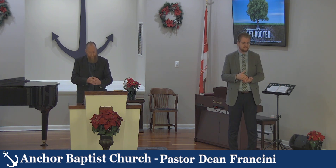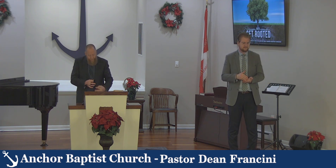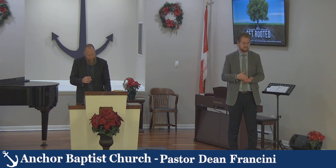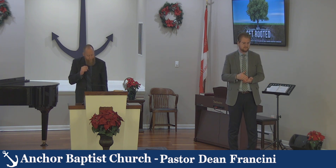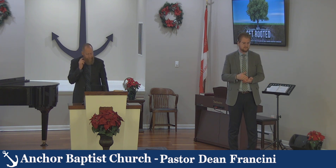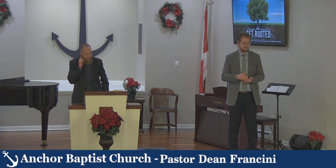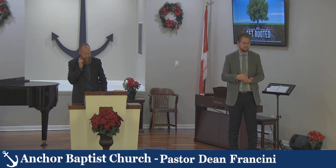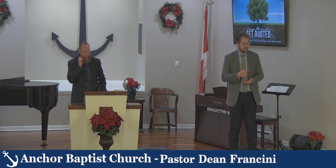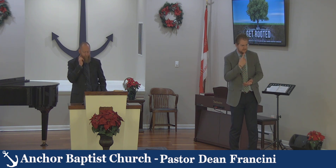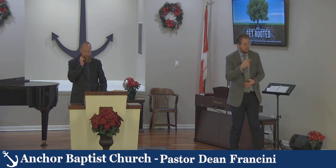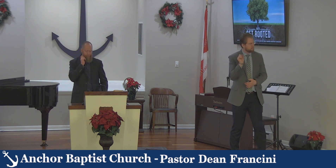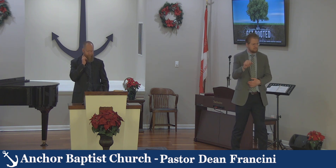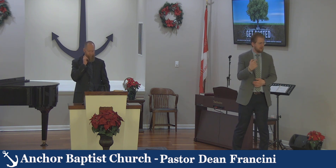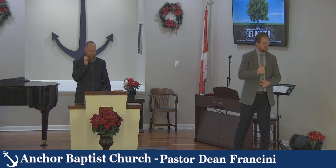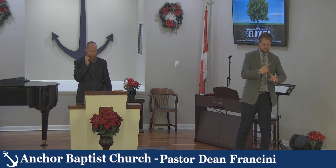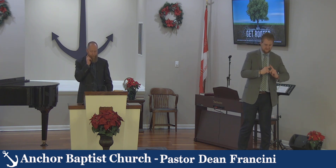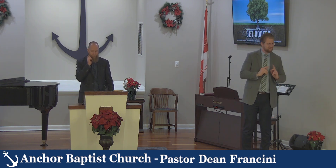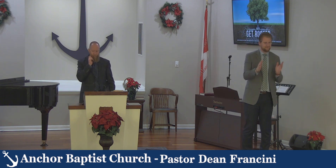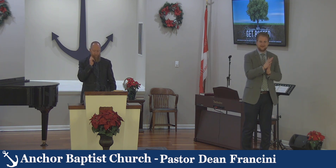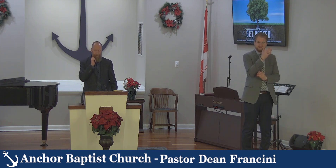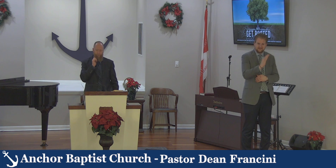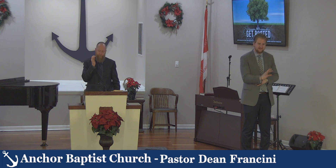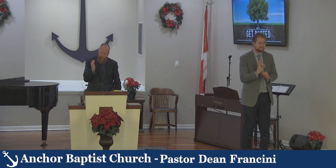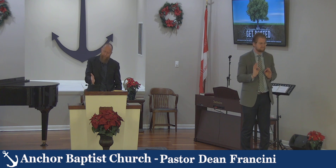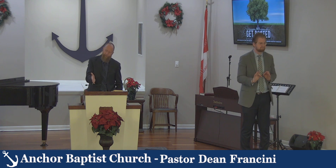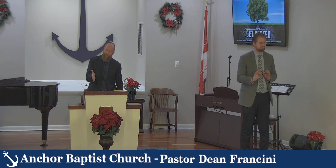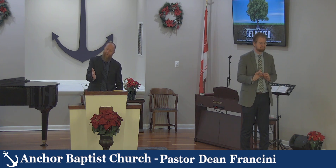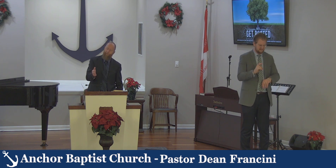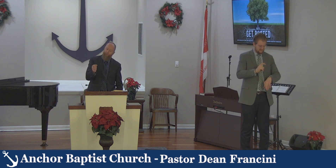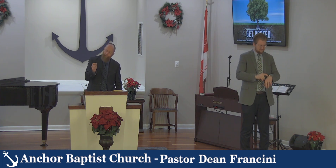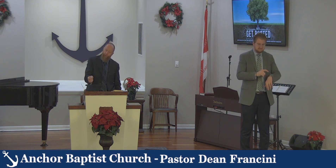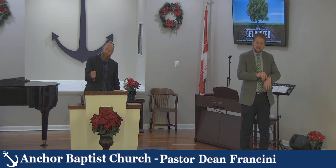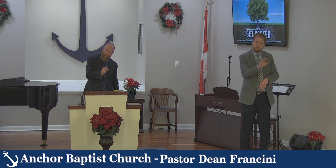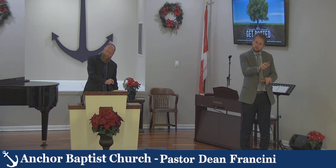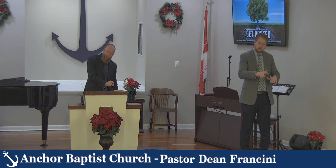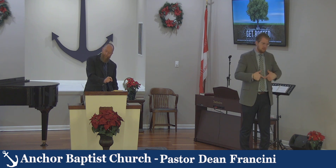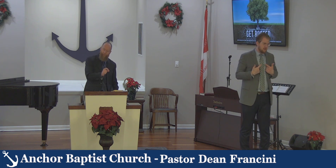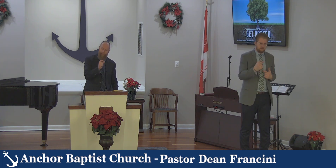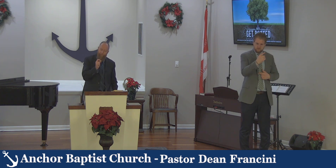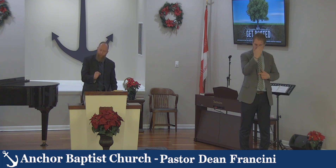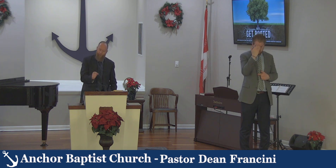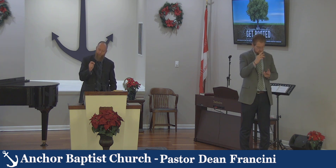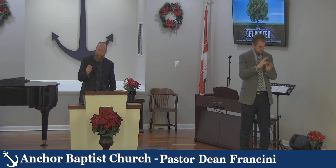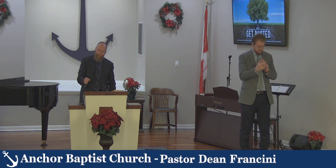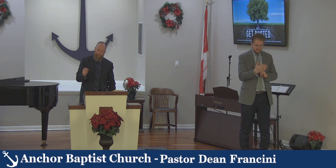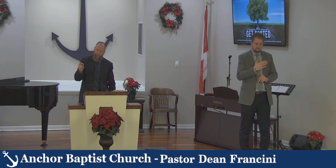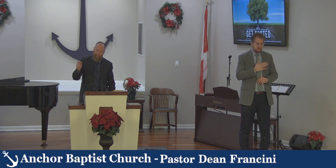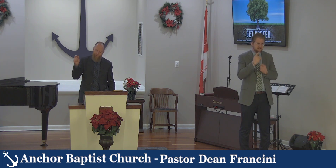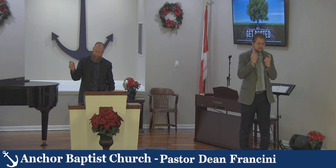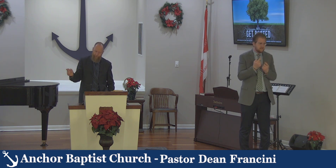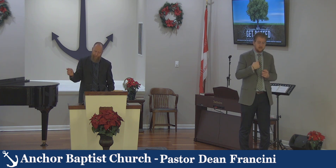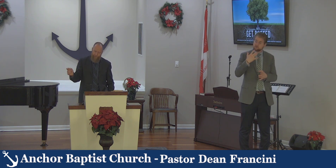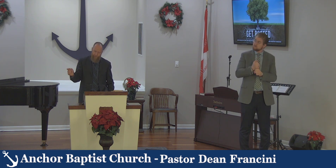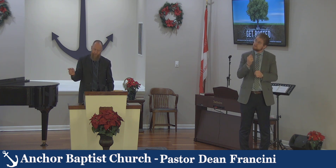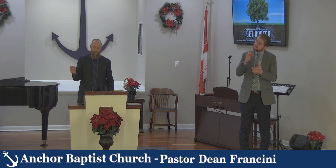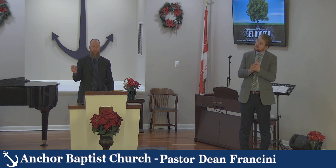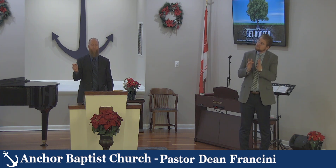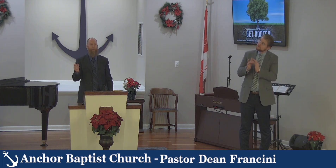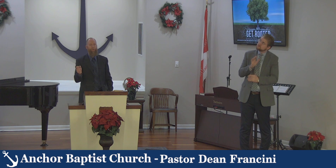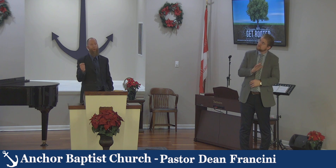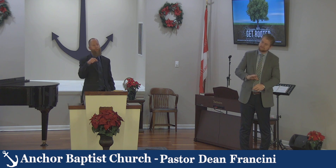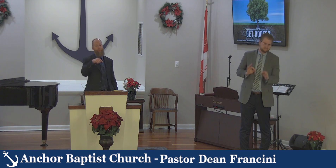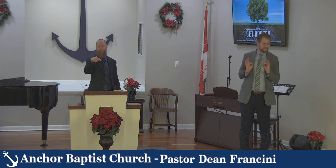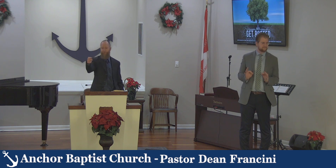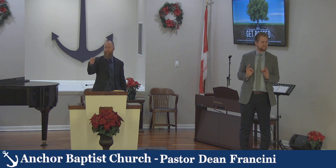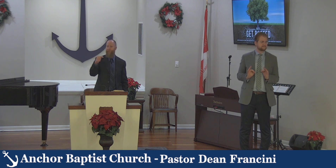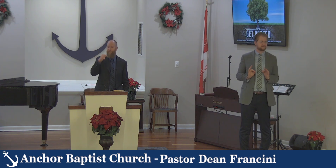You say, "Yep, I've been saved." Praise God for that. There's a time in your life that you knew you repented of your sin and you trusted and believed in Jesus Christ.